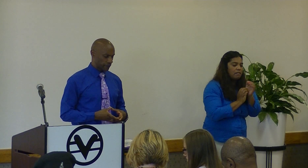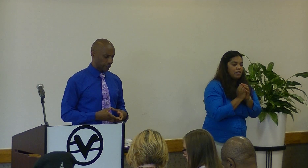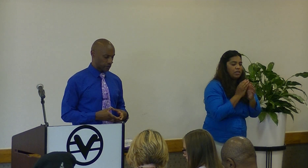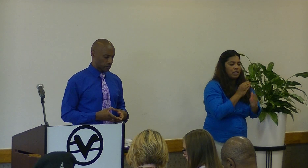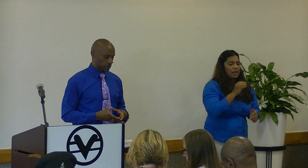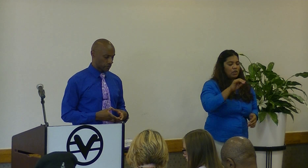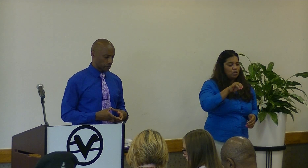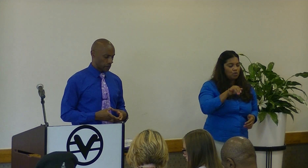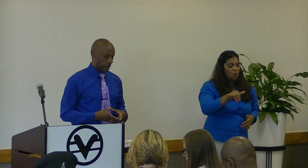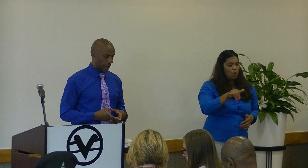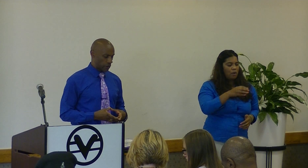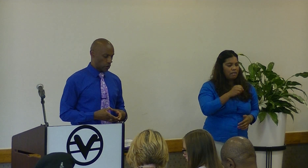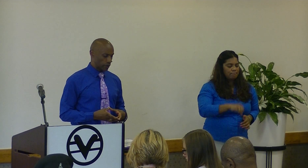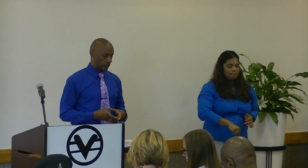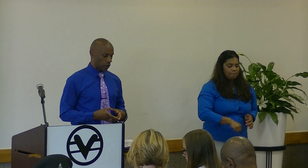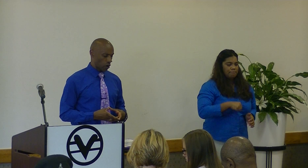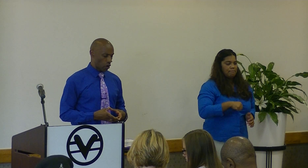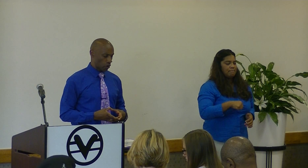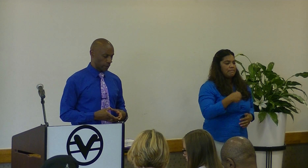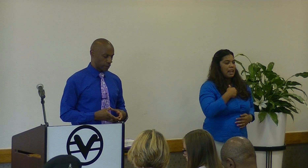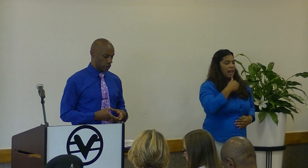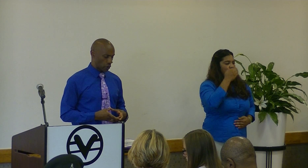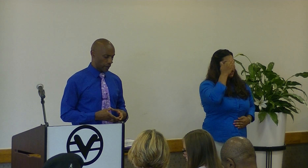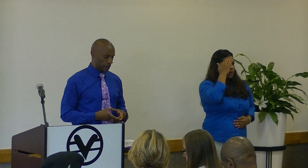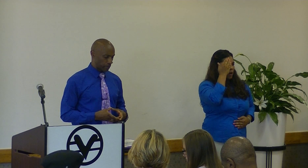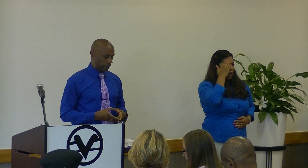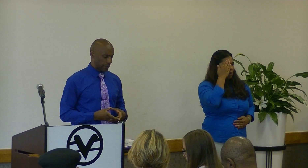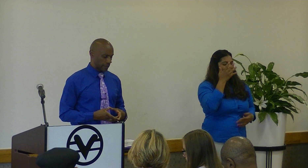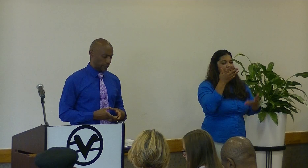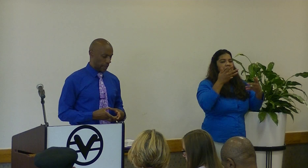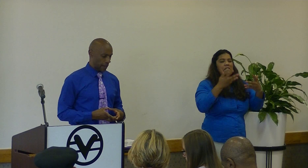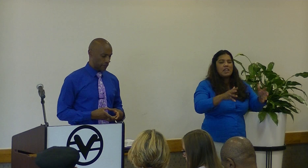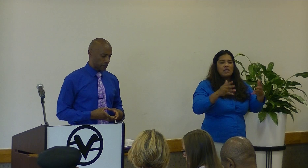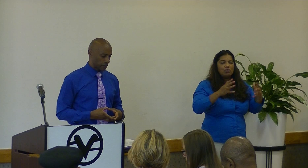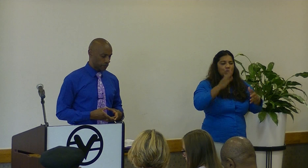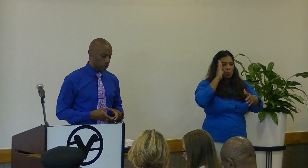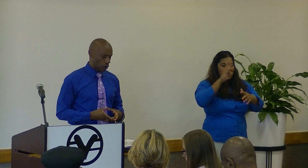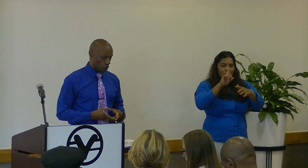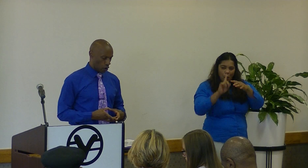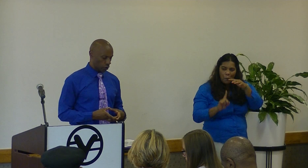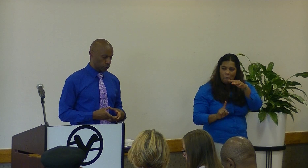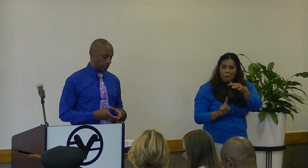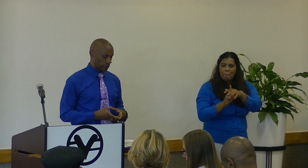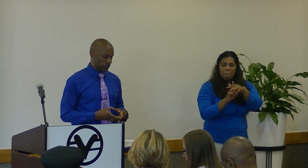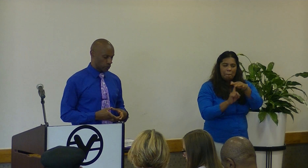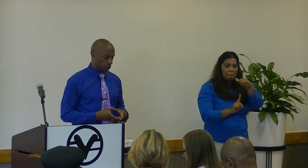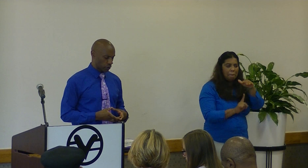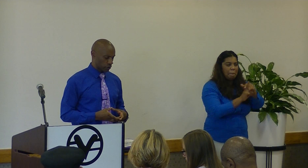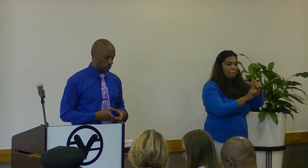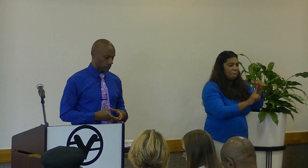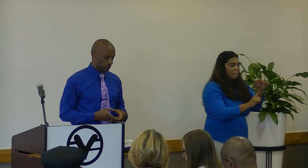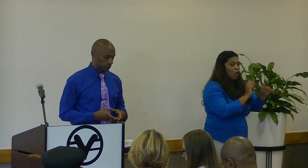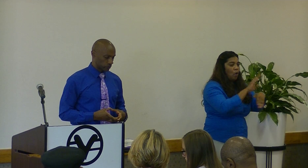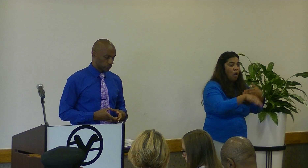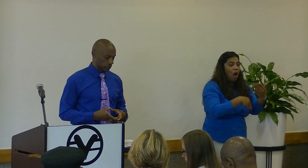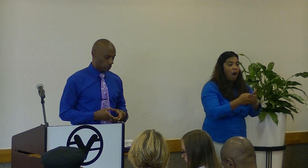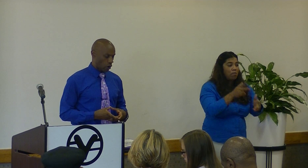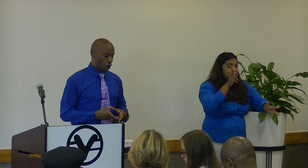and confidence, I know that they are already showing up in the lives of all who hear these